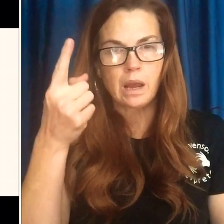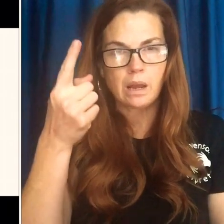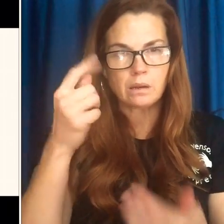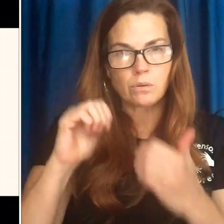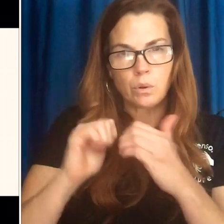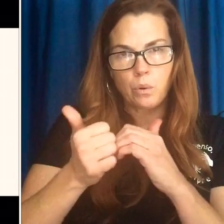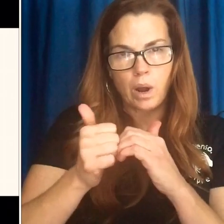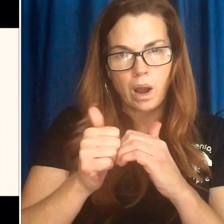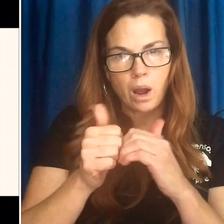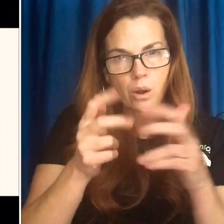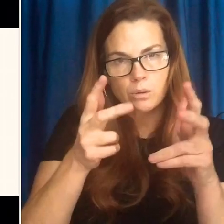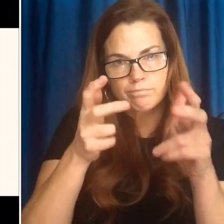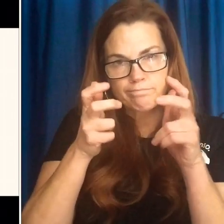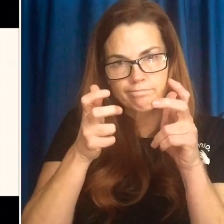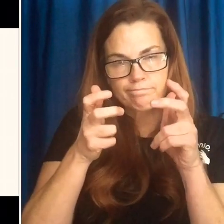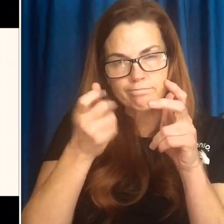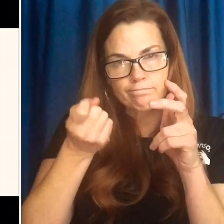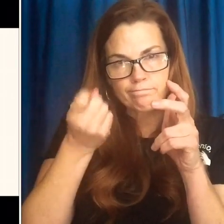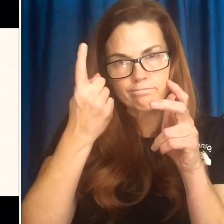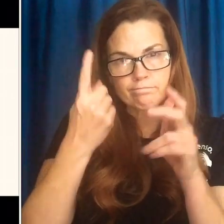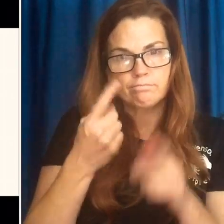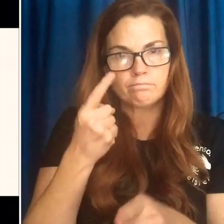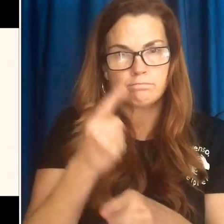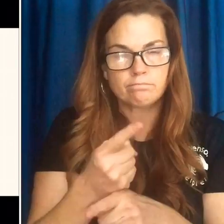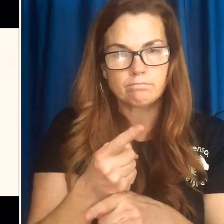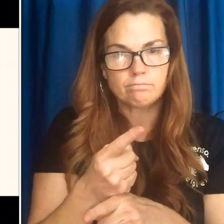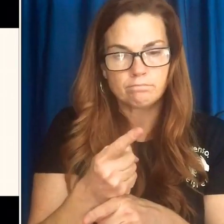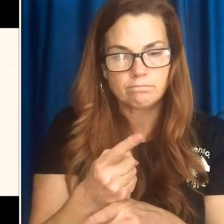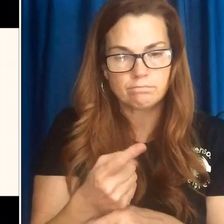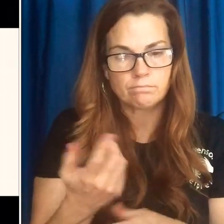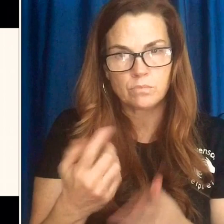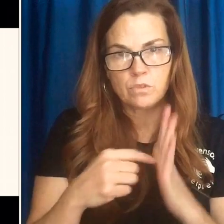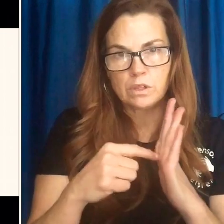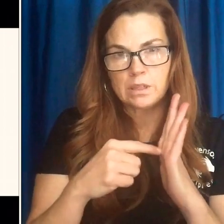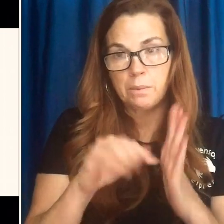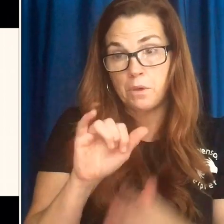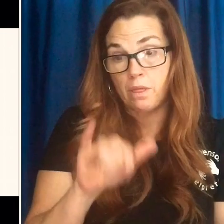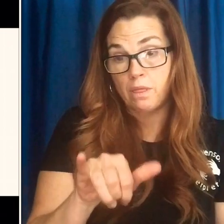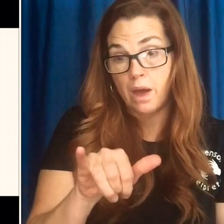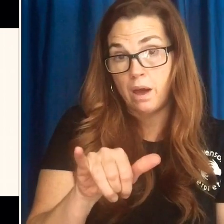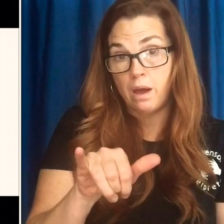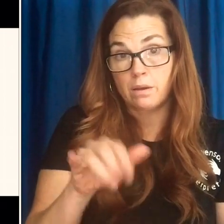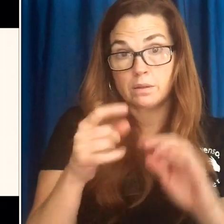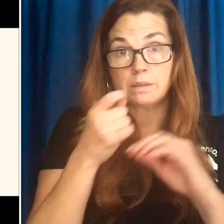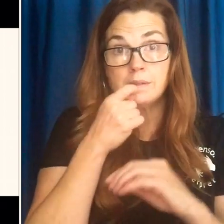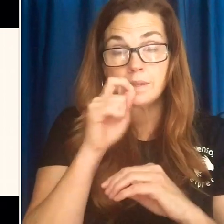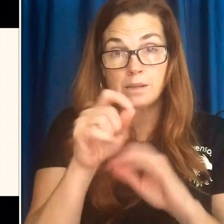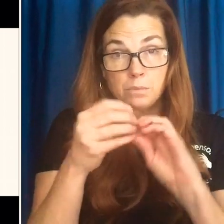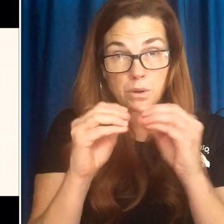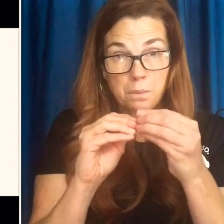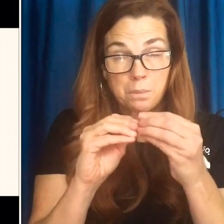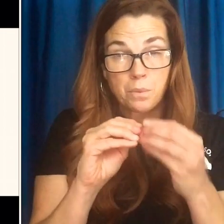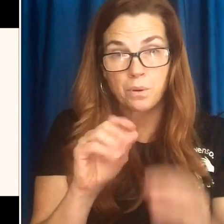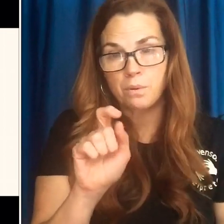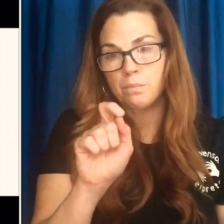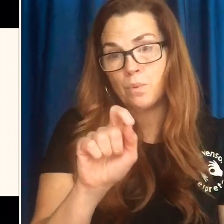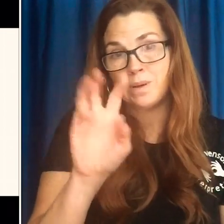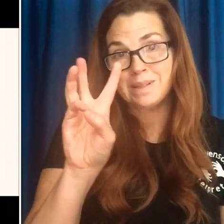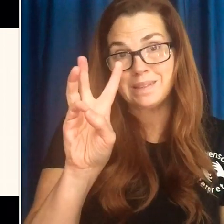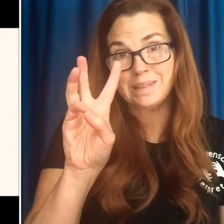recognize that this decimal is 6/10, and that this one